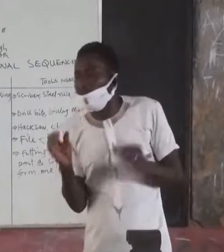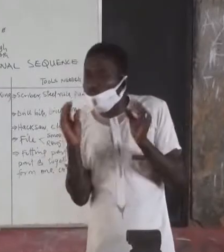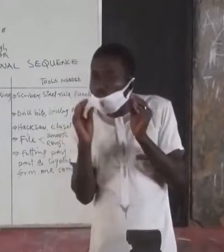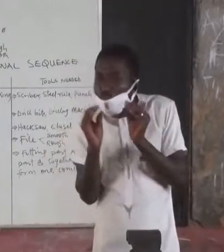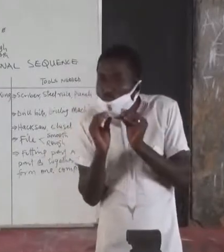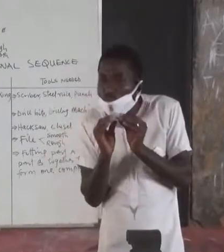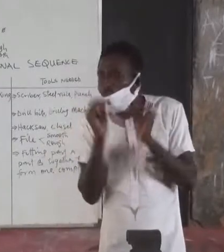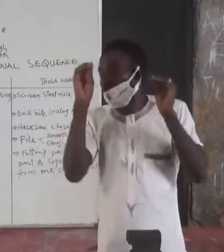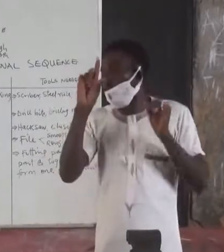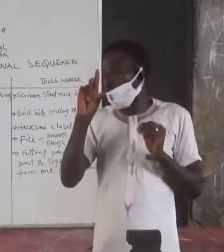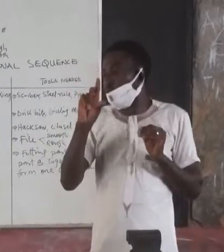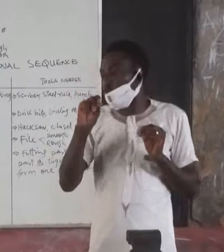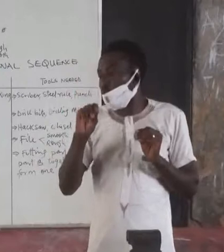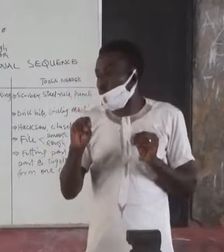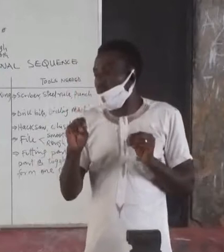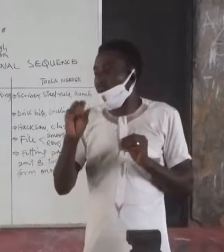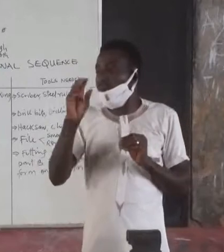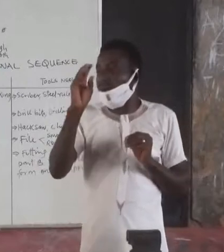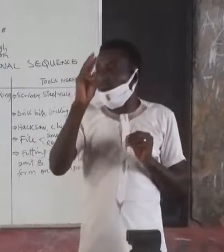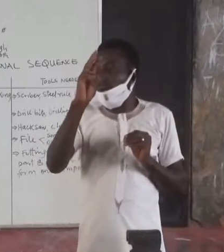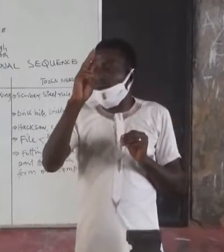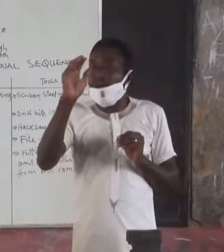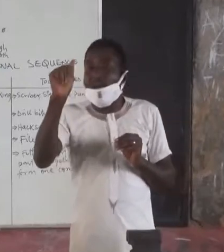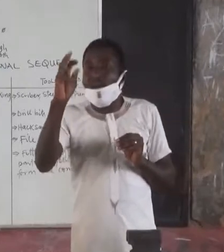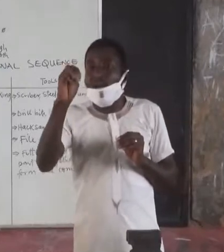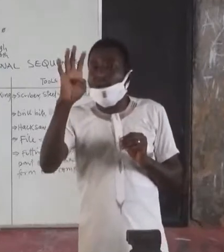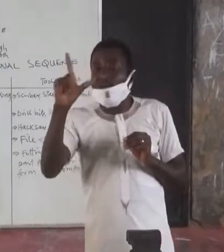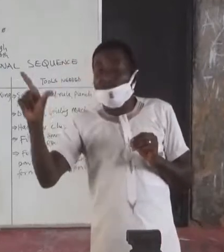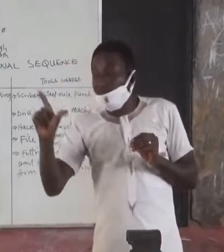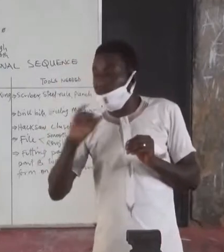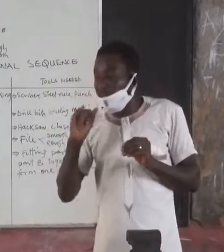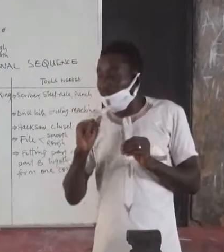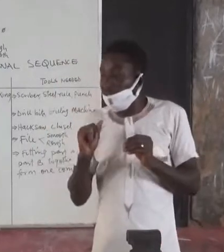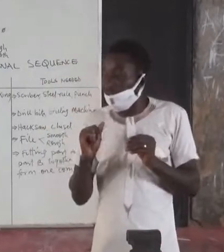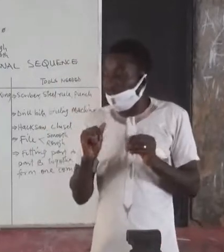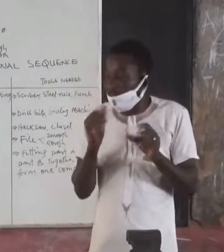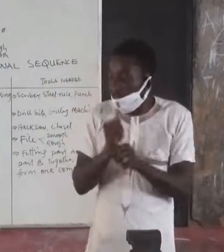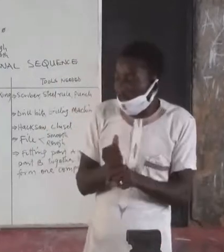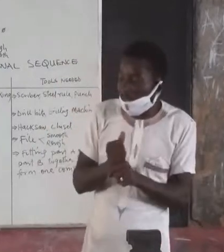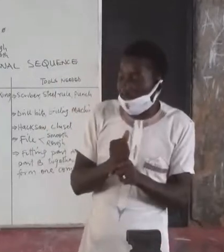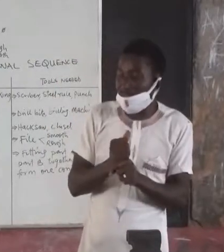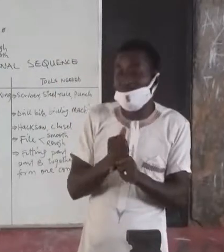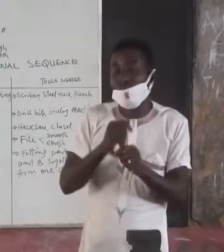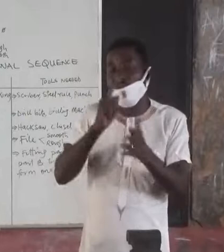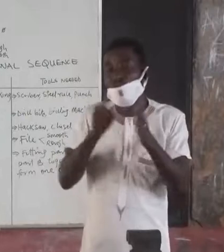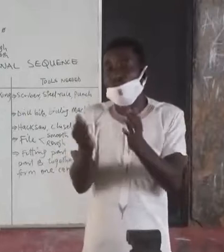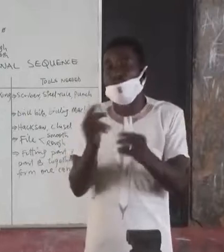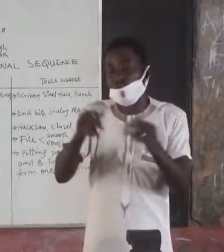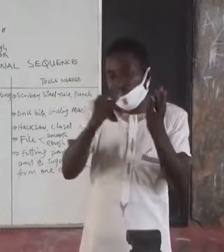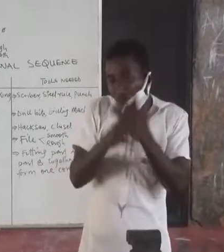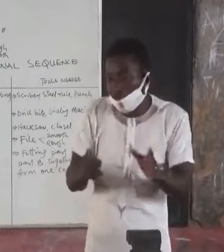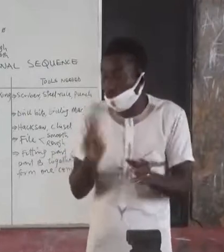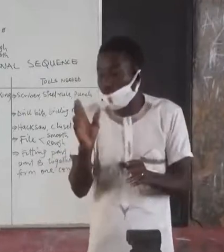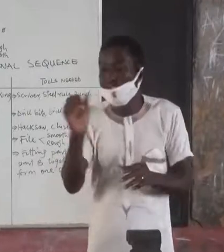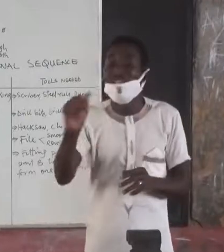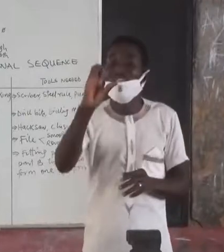small switch, an anvil. This is an anvil. It's simply made whatever you want to cut using a chisel,